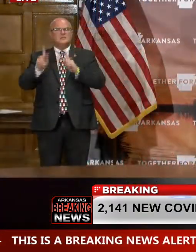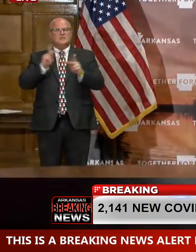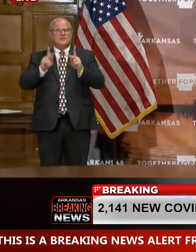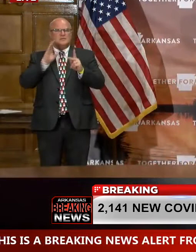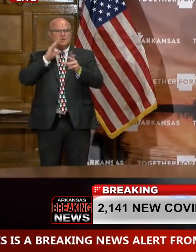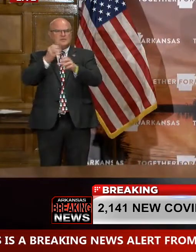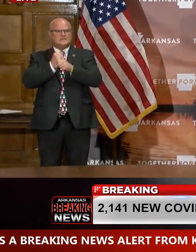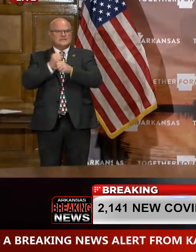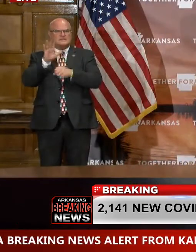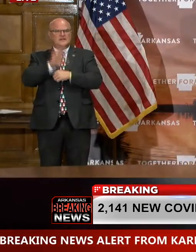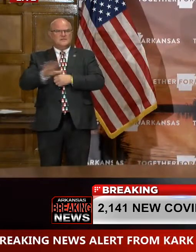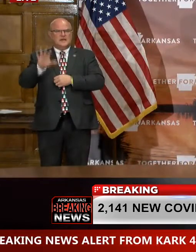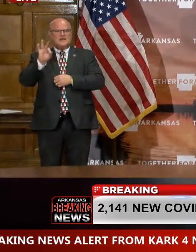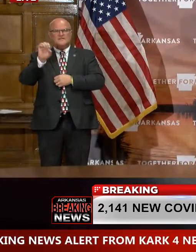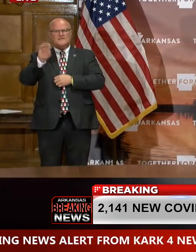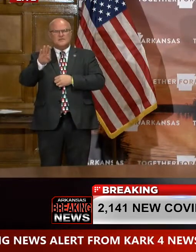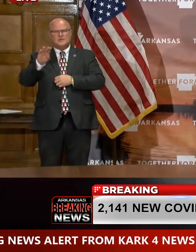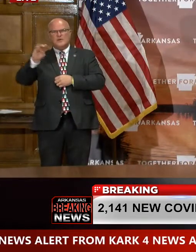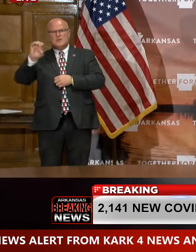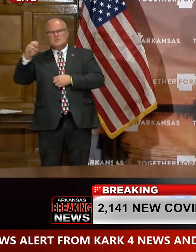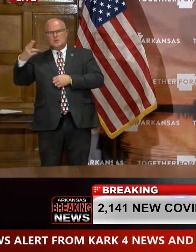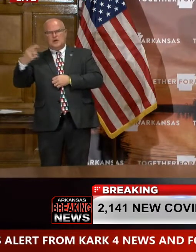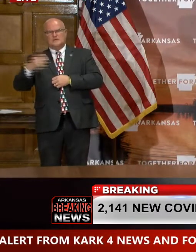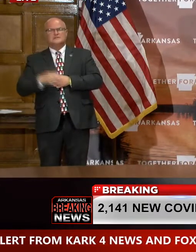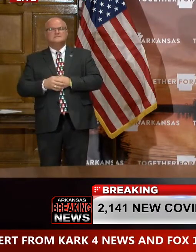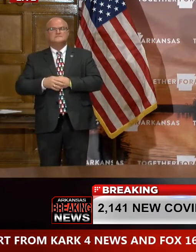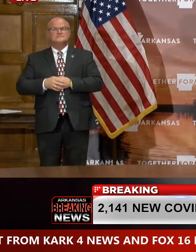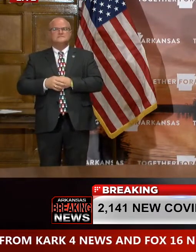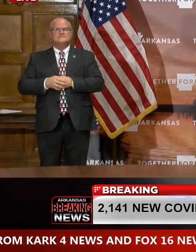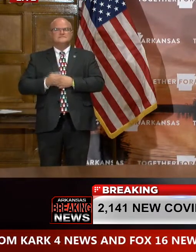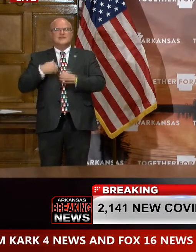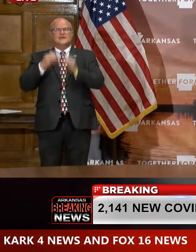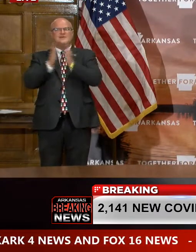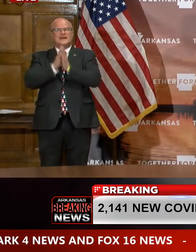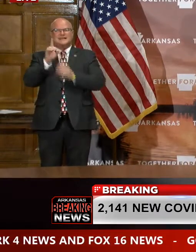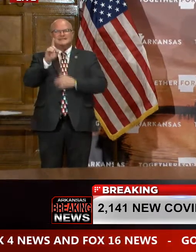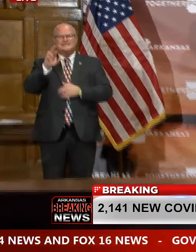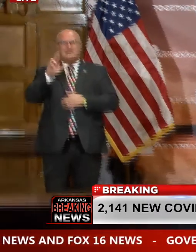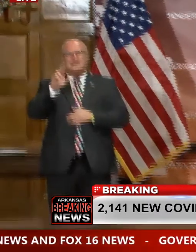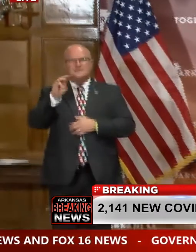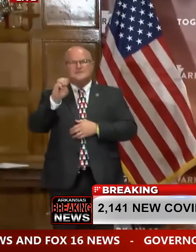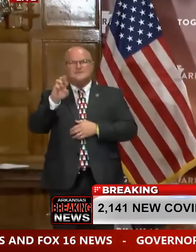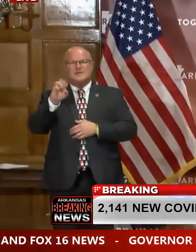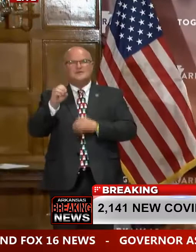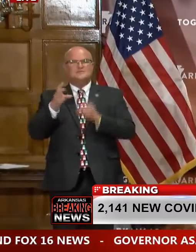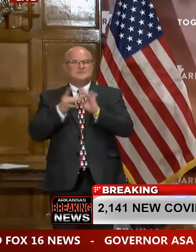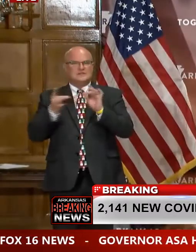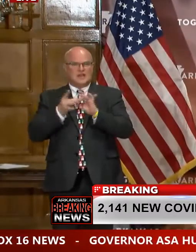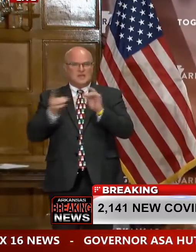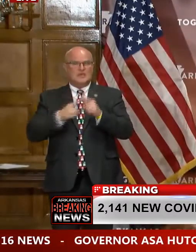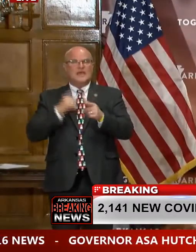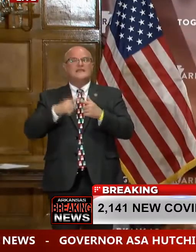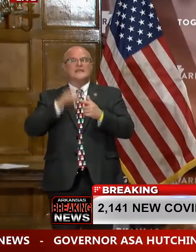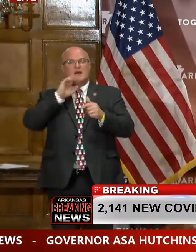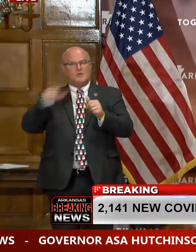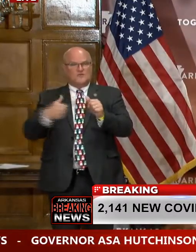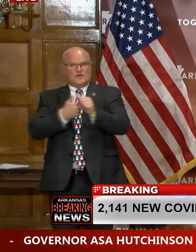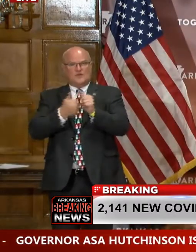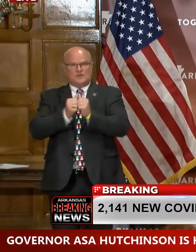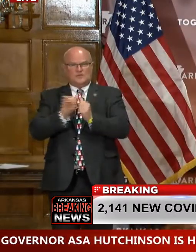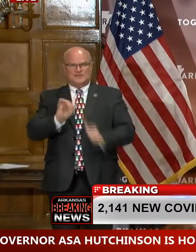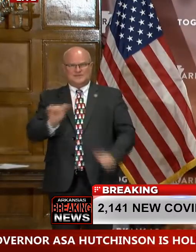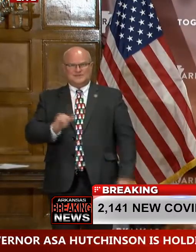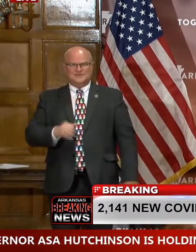likely around February or March. I'm going to ask Dr. Romero, who's working on that, to comment, and then I will follow up with it